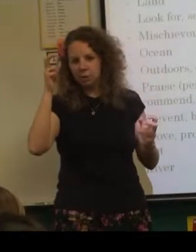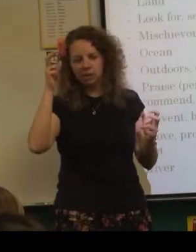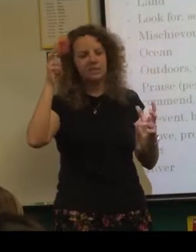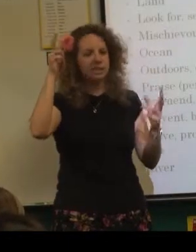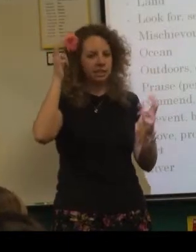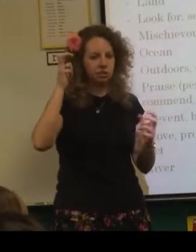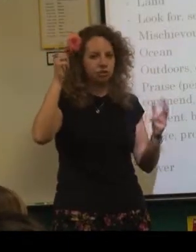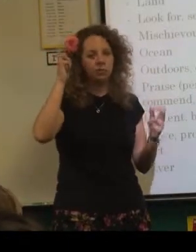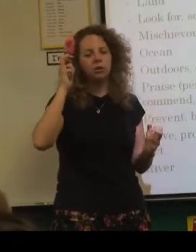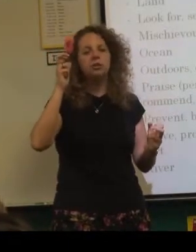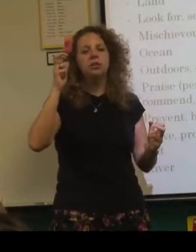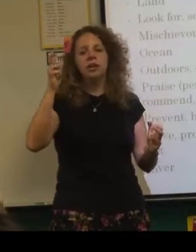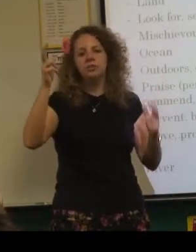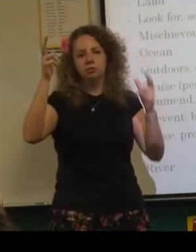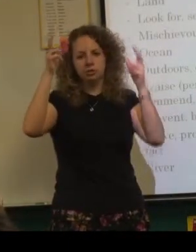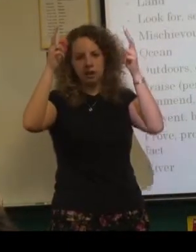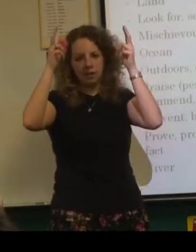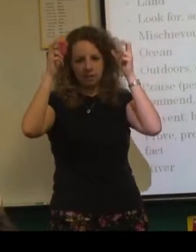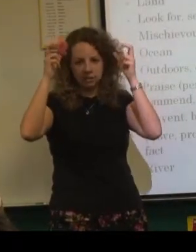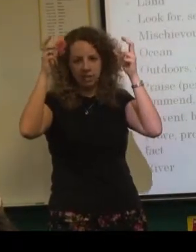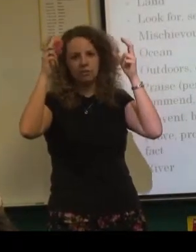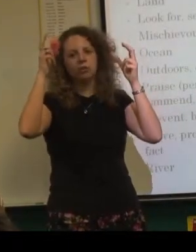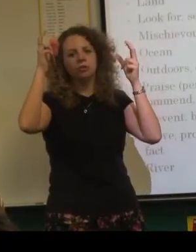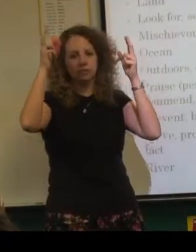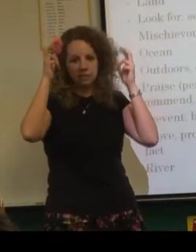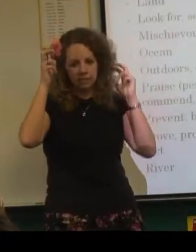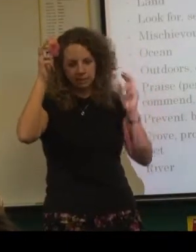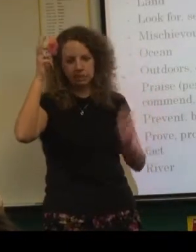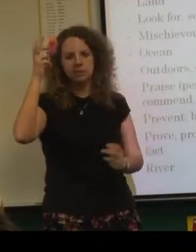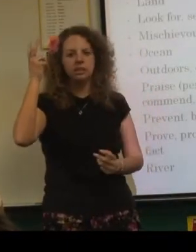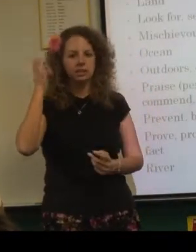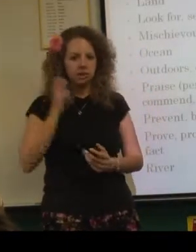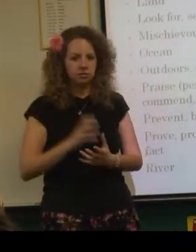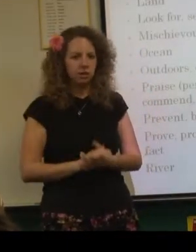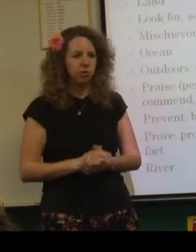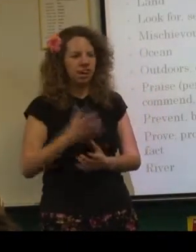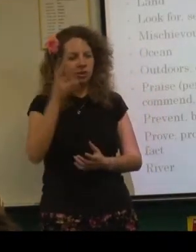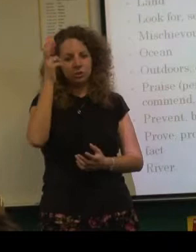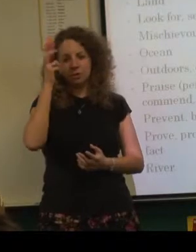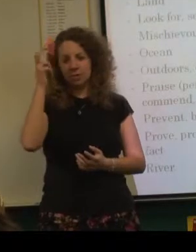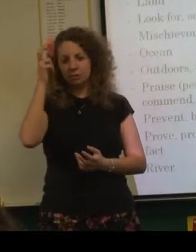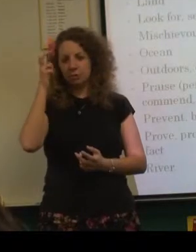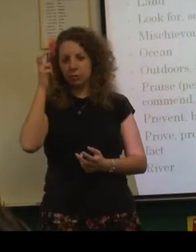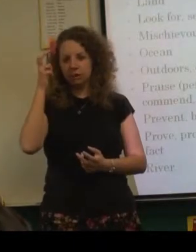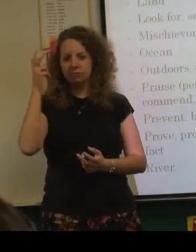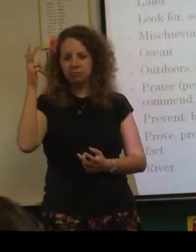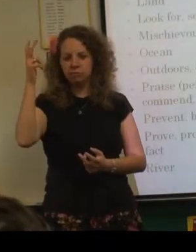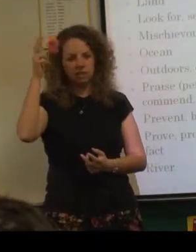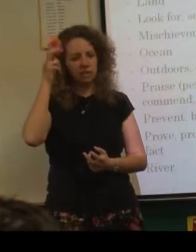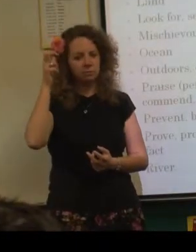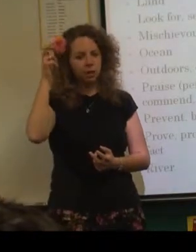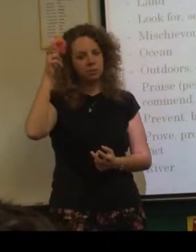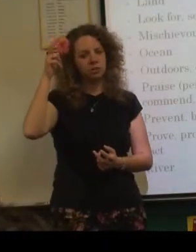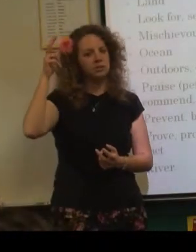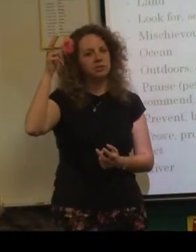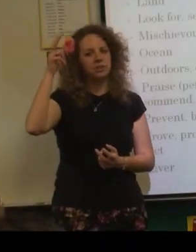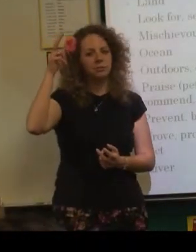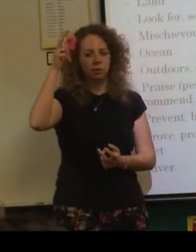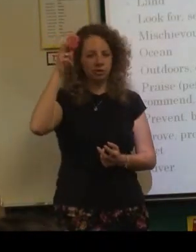boy is getting into trouble, and then you also have like the devil and demons like that. So I've also seen it with one, which I think is probably just a more